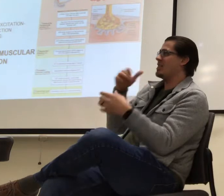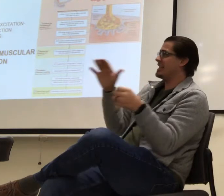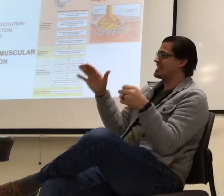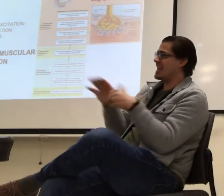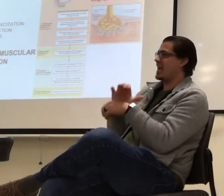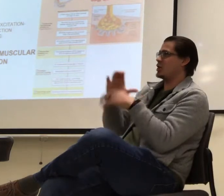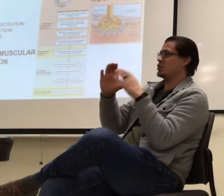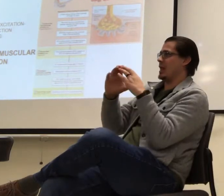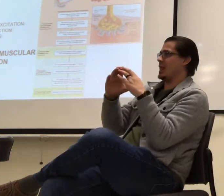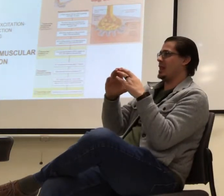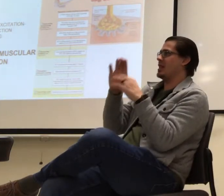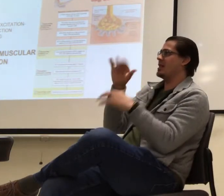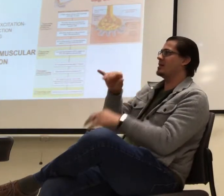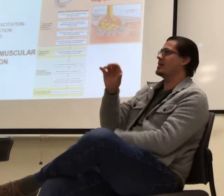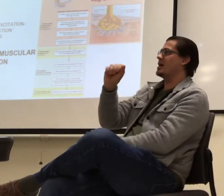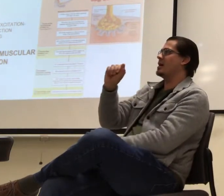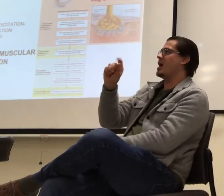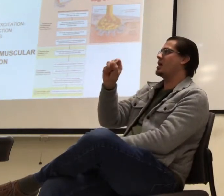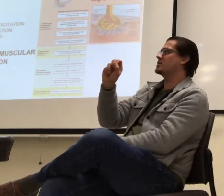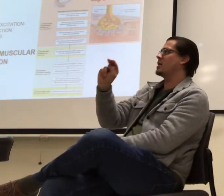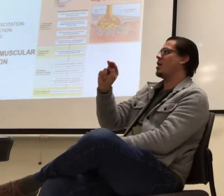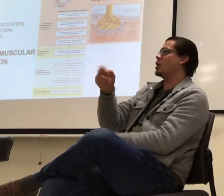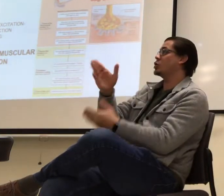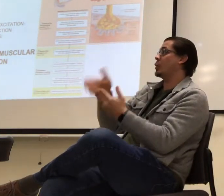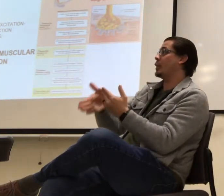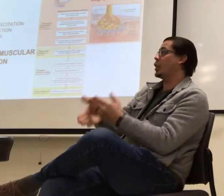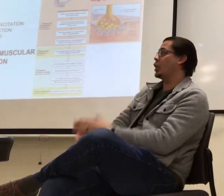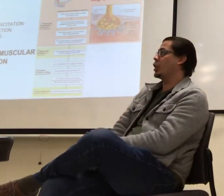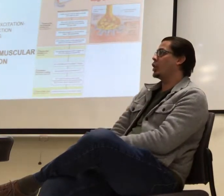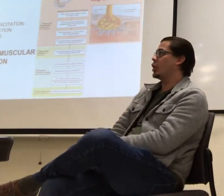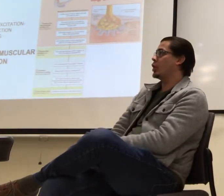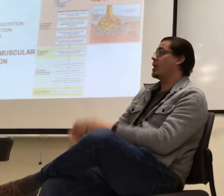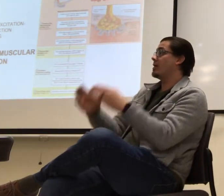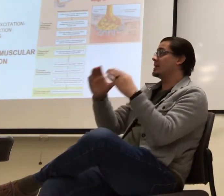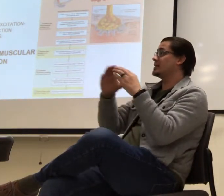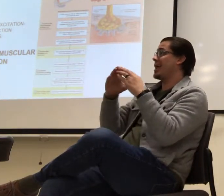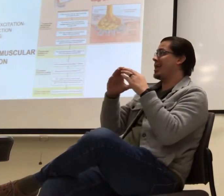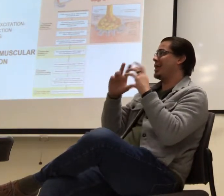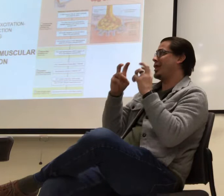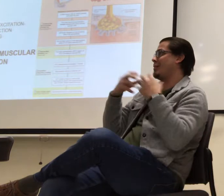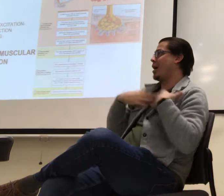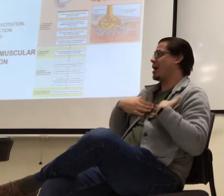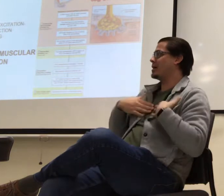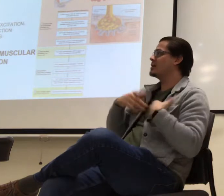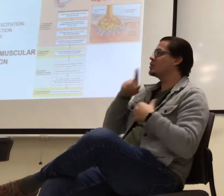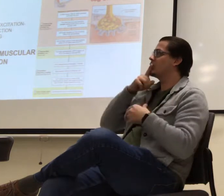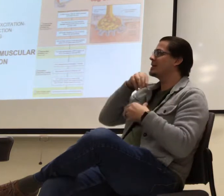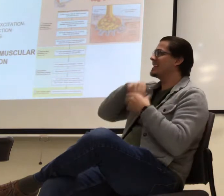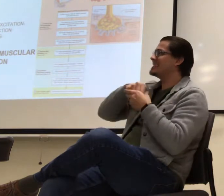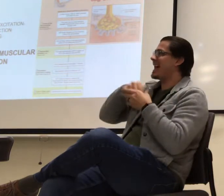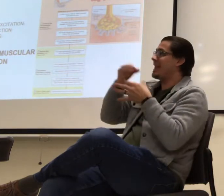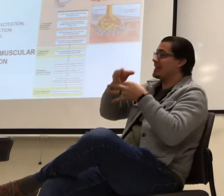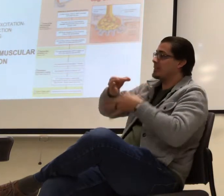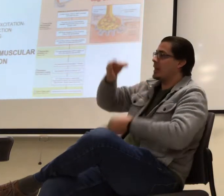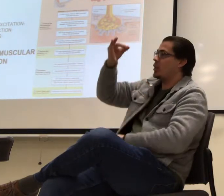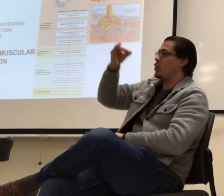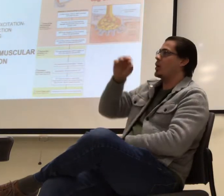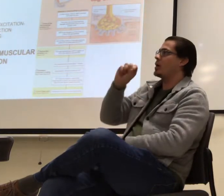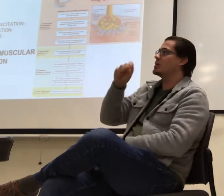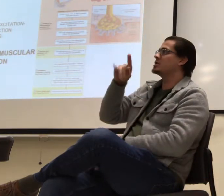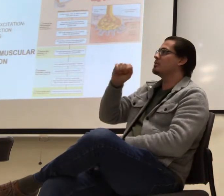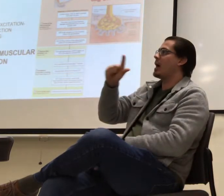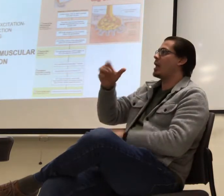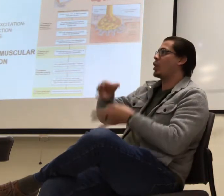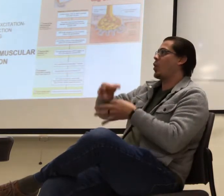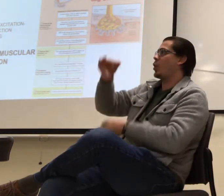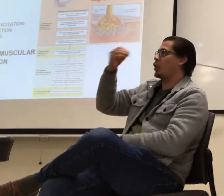This is just the axon terminal. The cell body is actually inside the spinal cord. Okay.